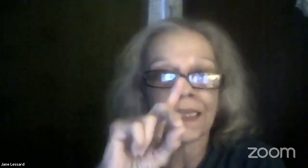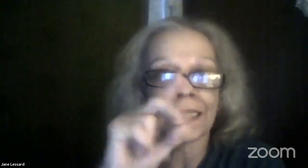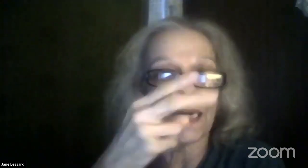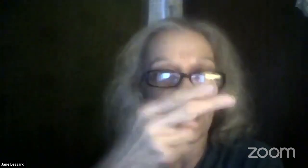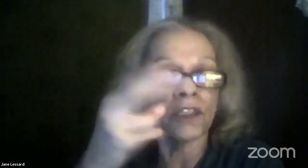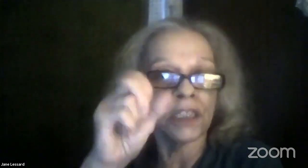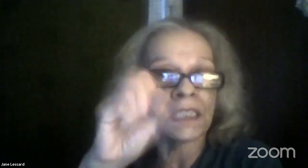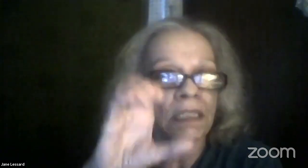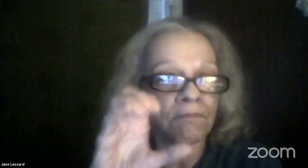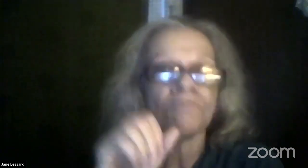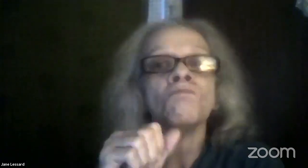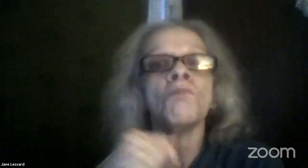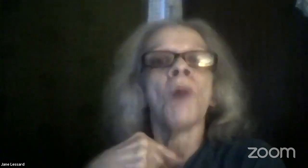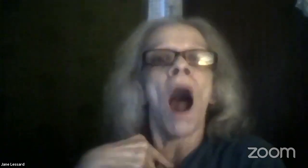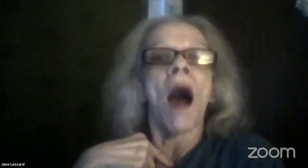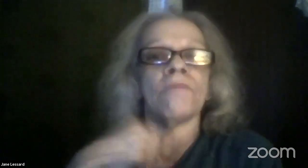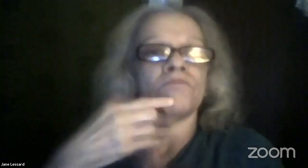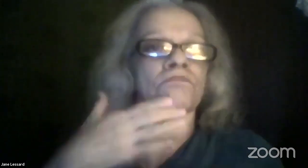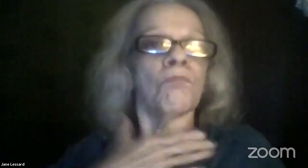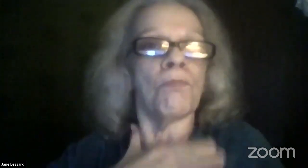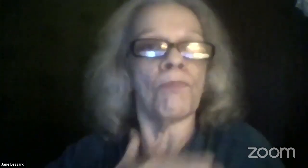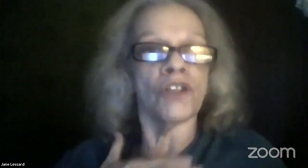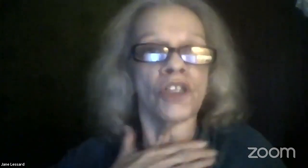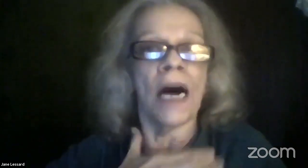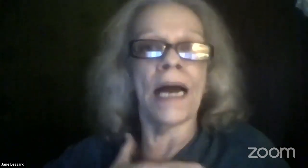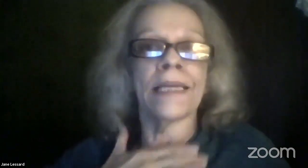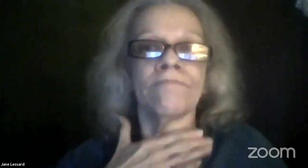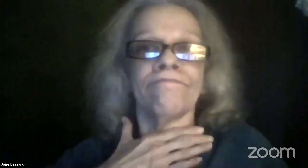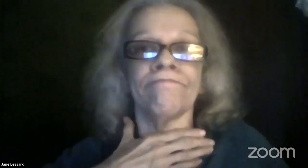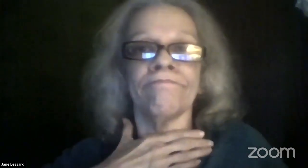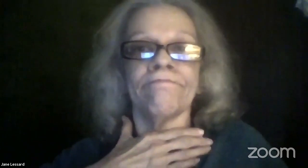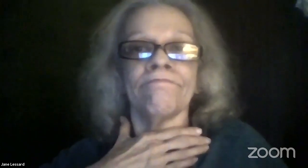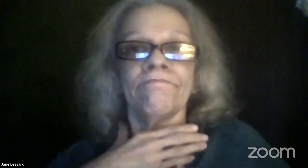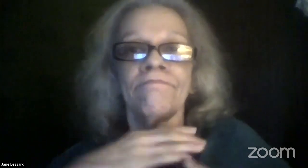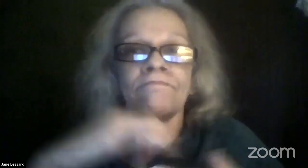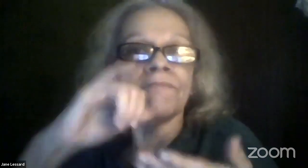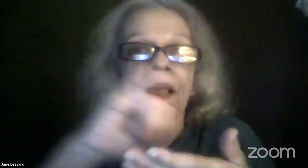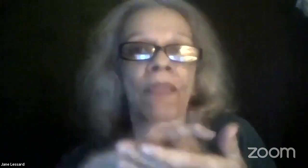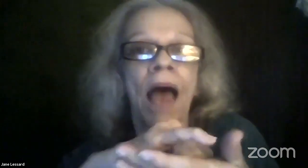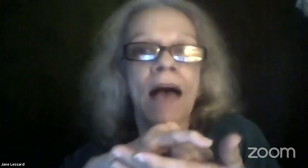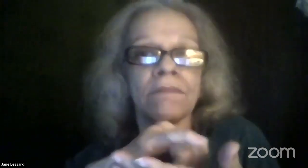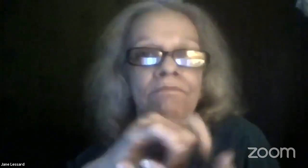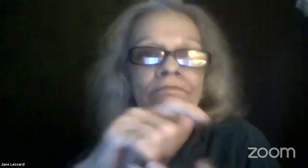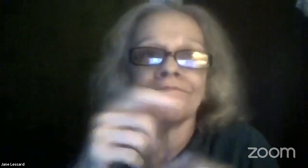happening, I had worked in the past at DHHSC and